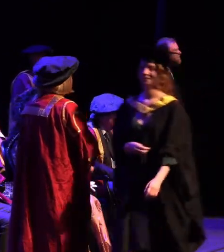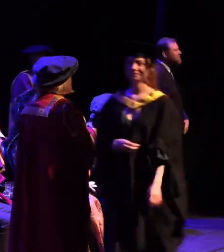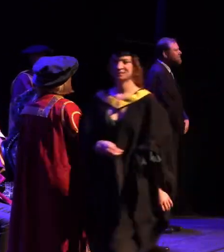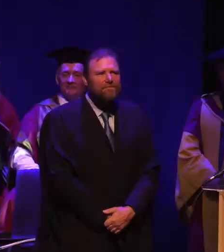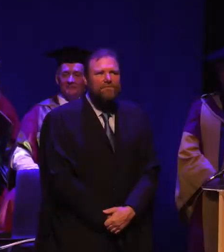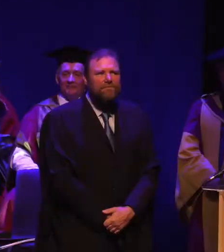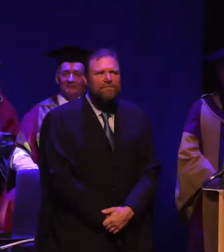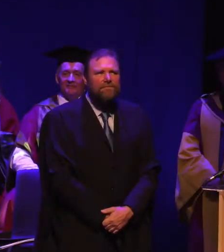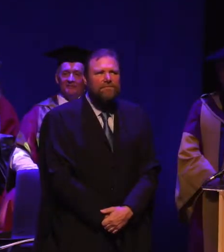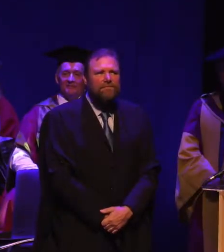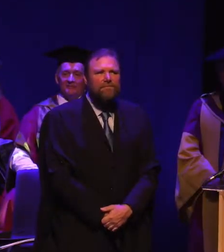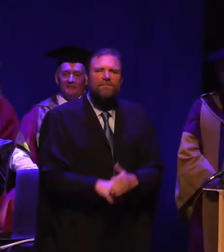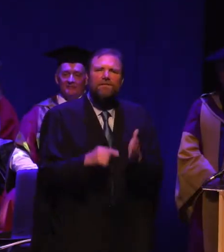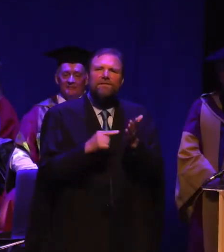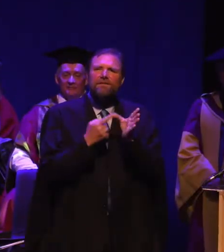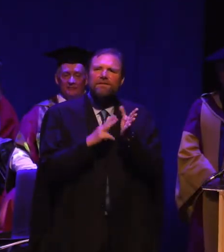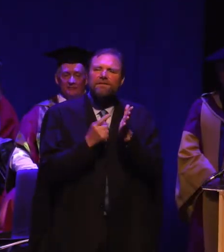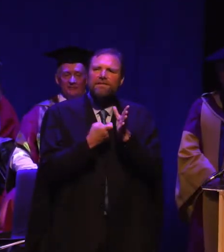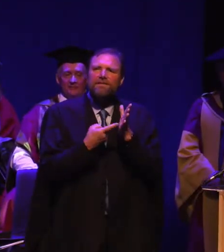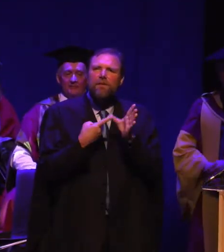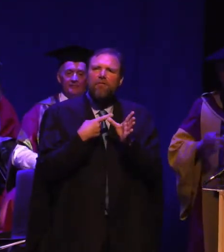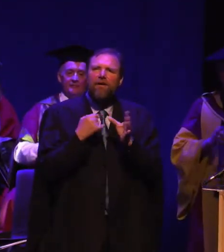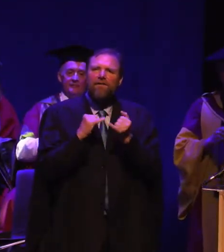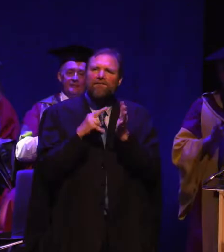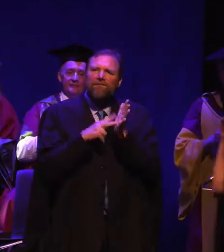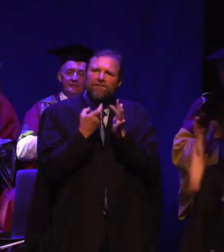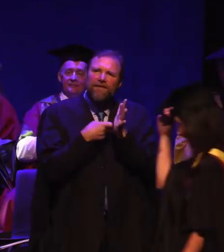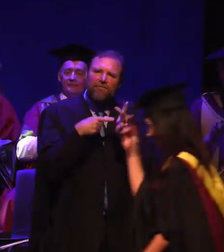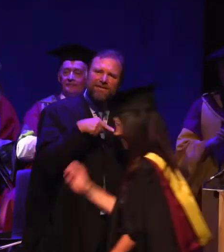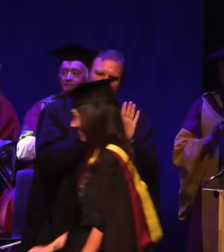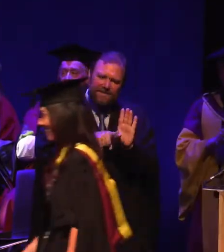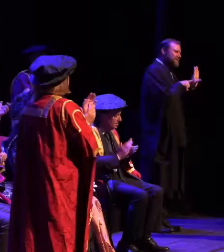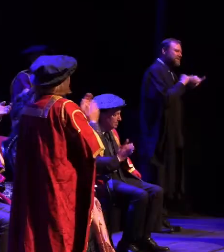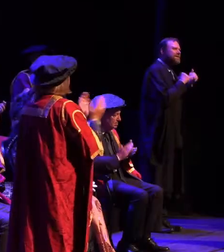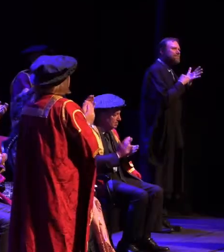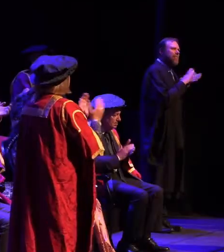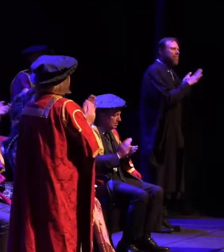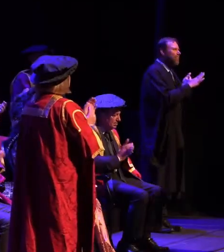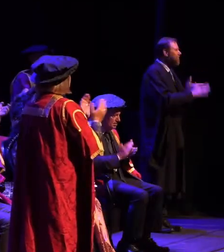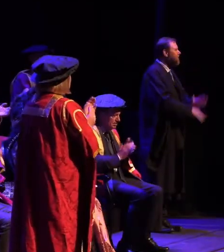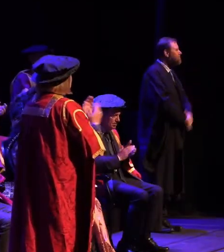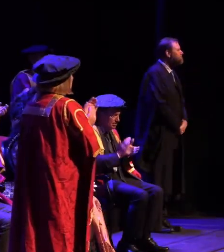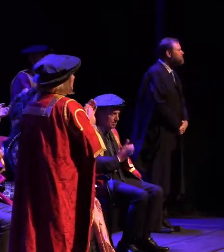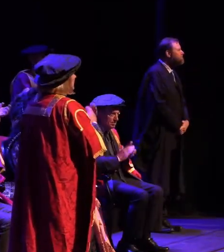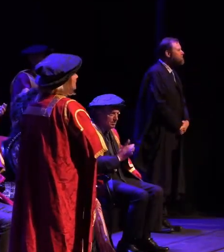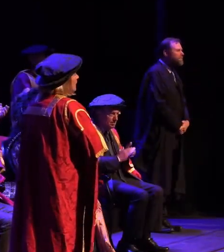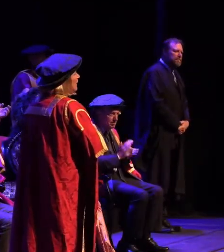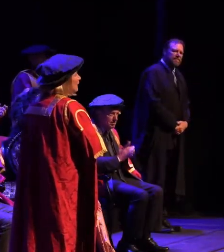Tamara Verity Smith.